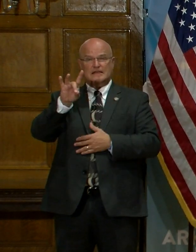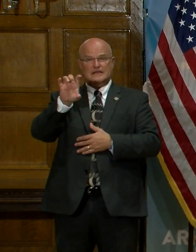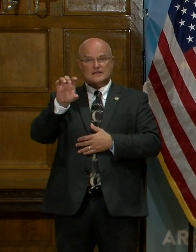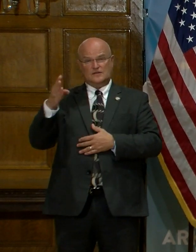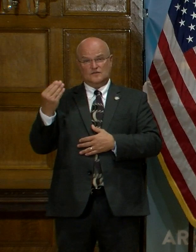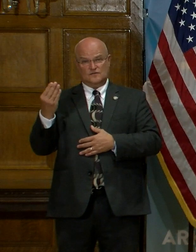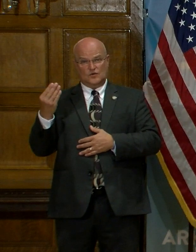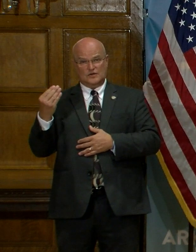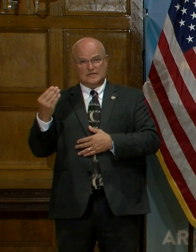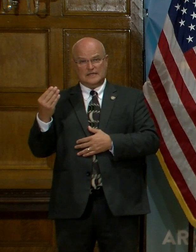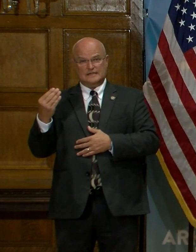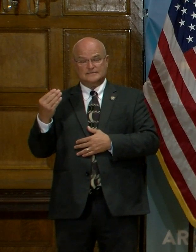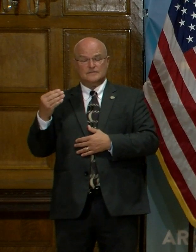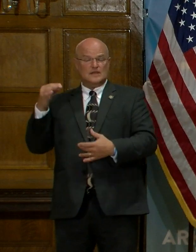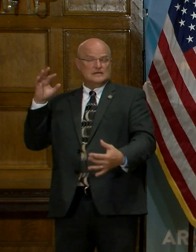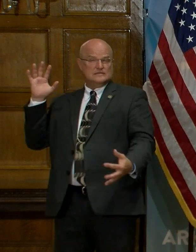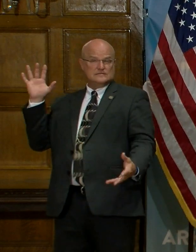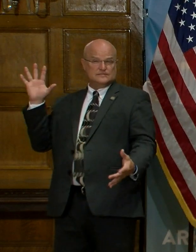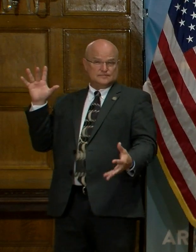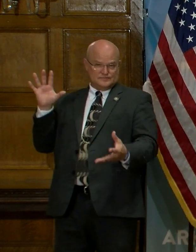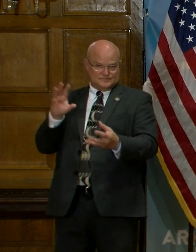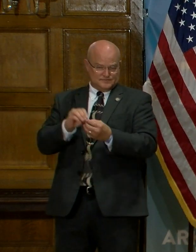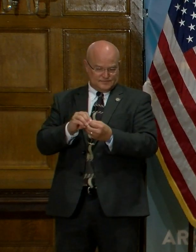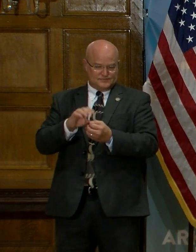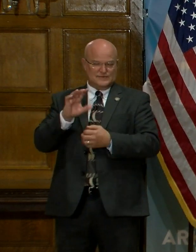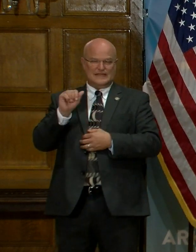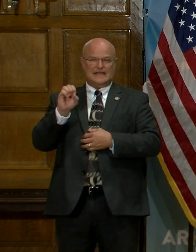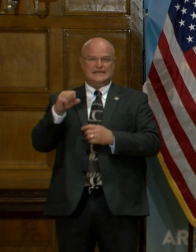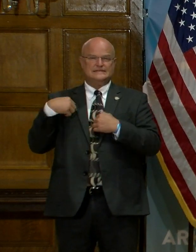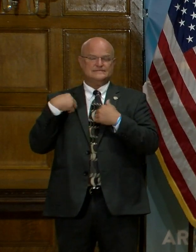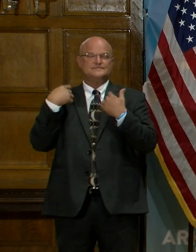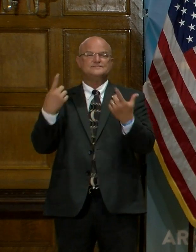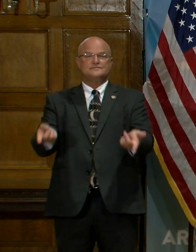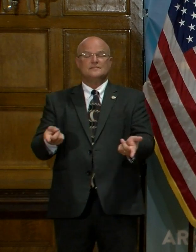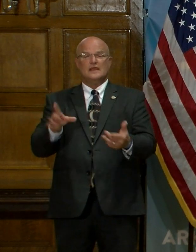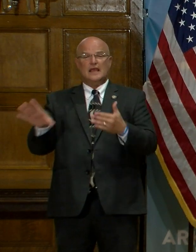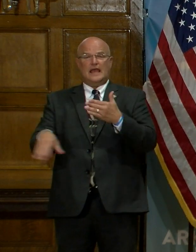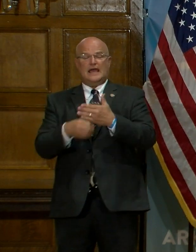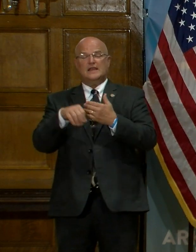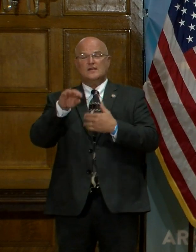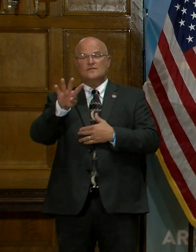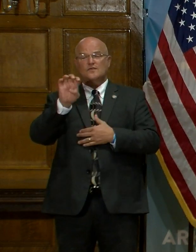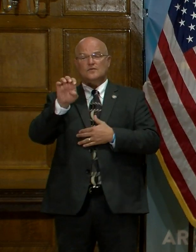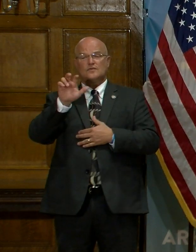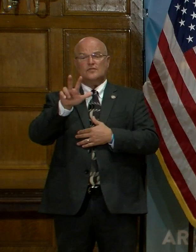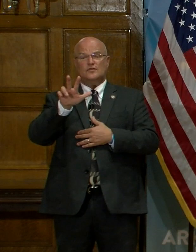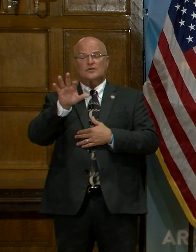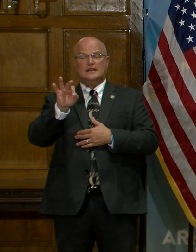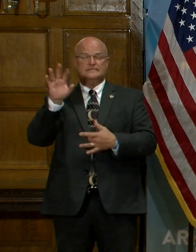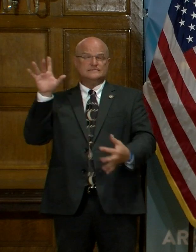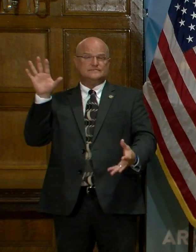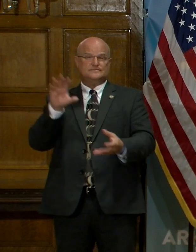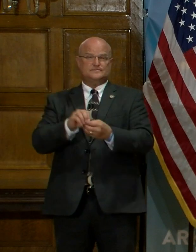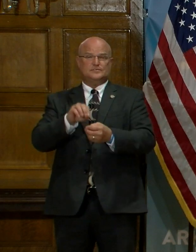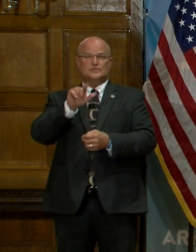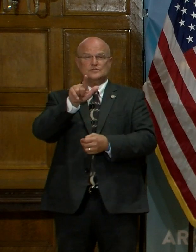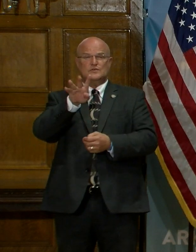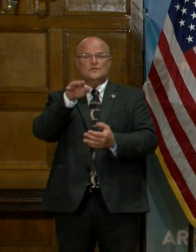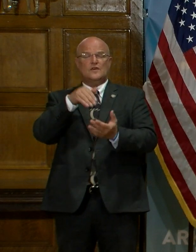23,814 in terms of cumulative COVID cases. Adding 439 brings us to